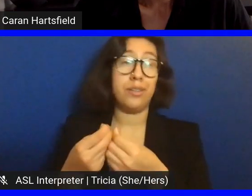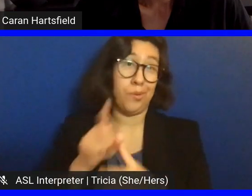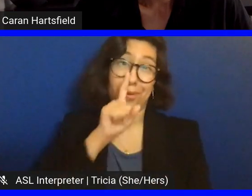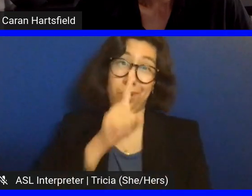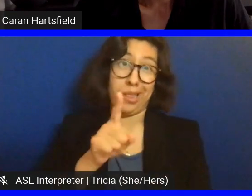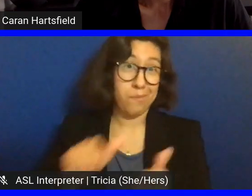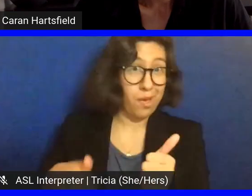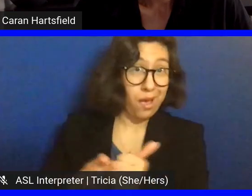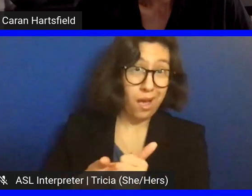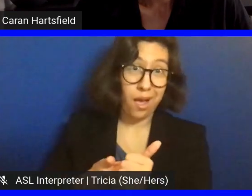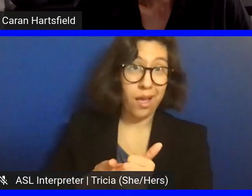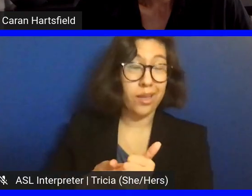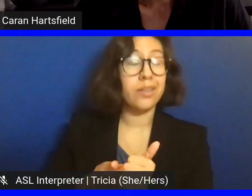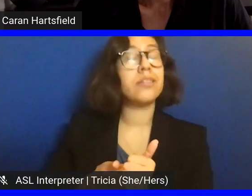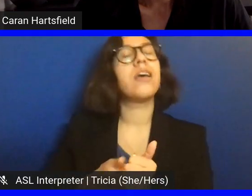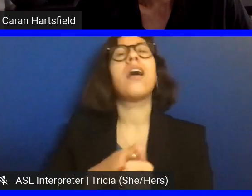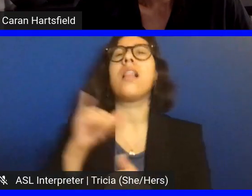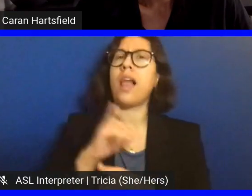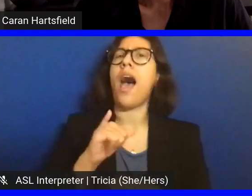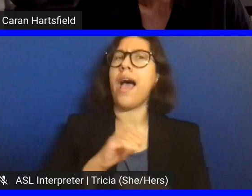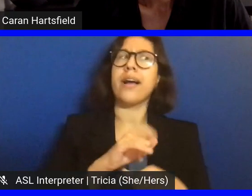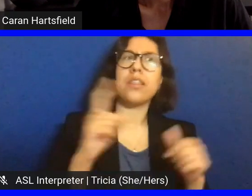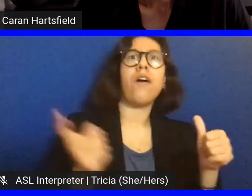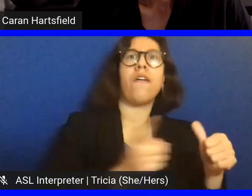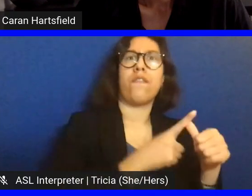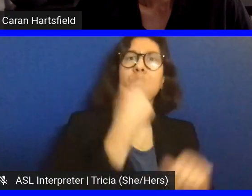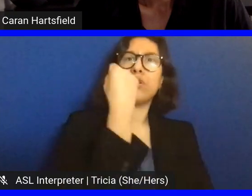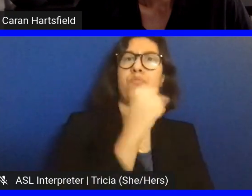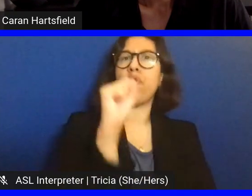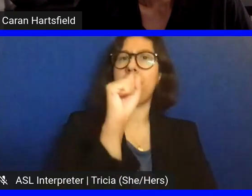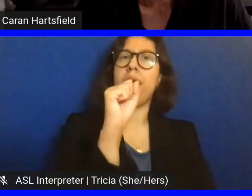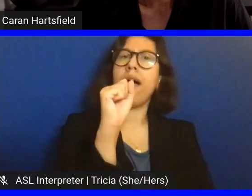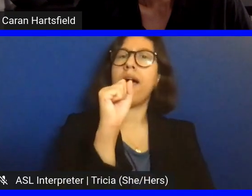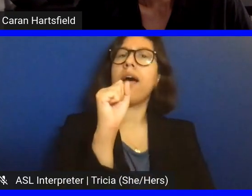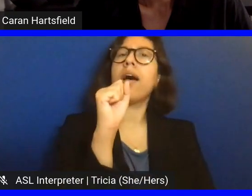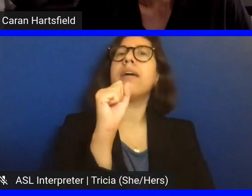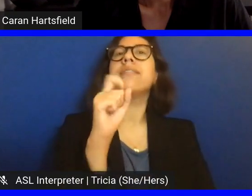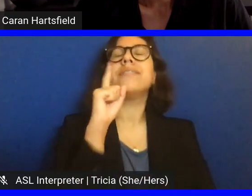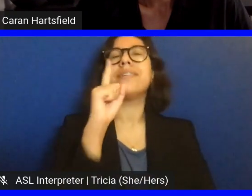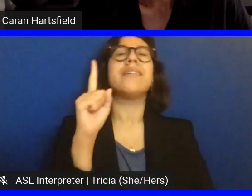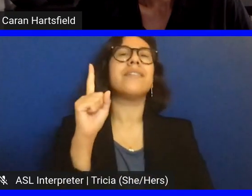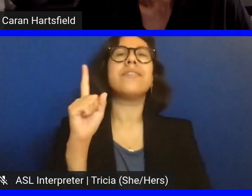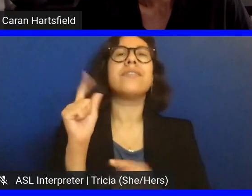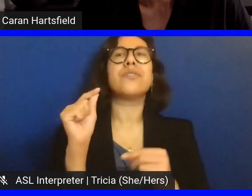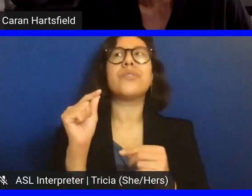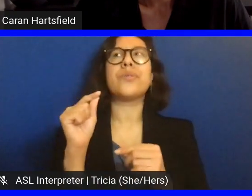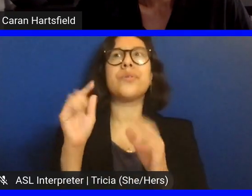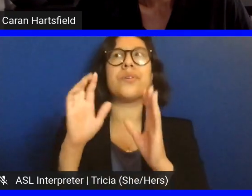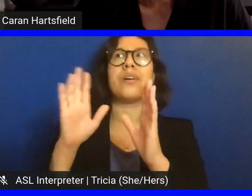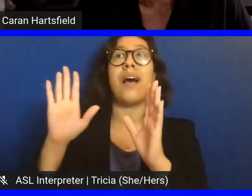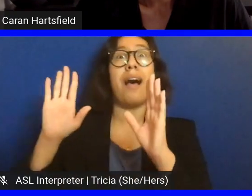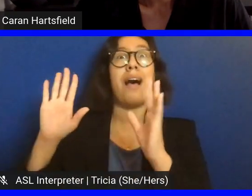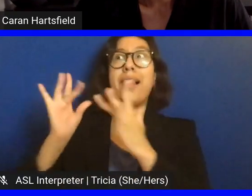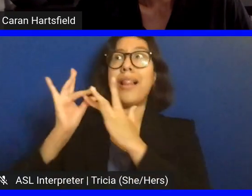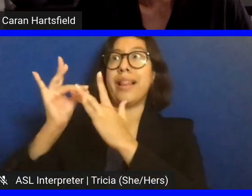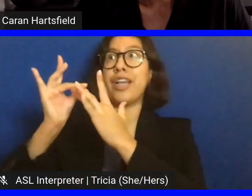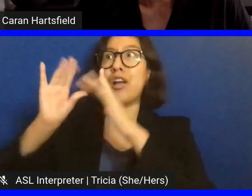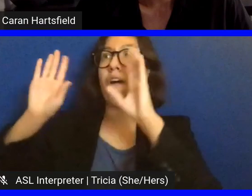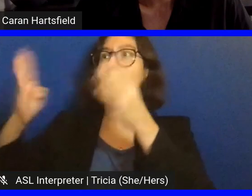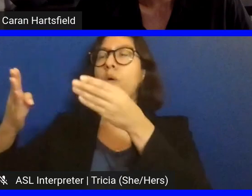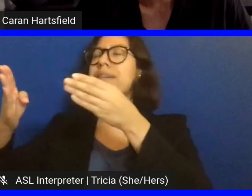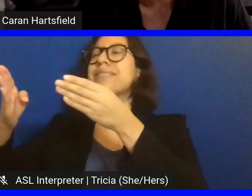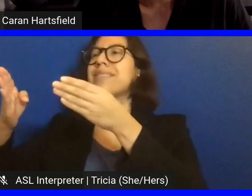intended, like the original movement was intended, mm-hmm. to be a kind of decentralized, leaderful kind